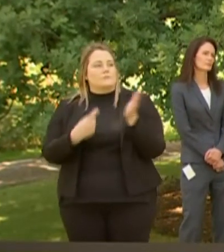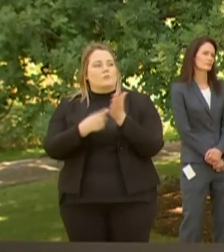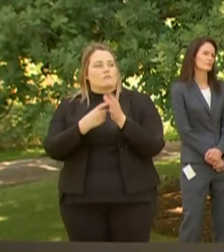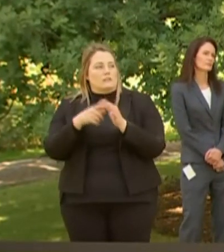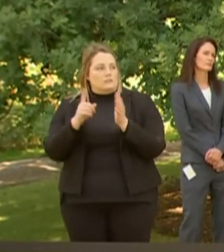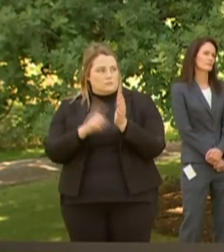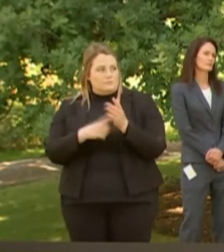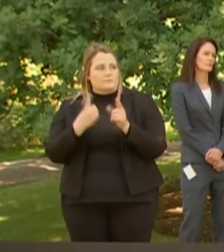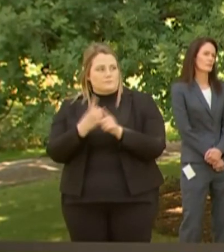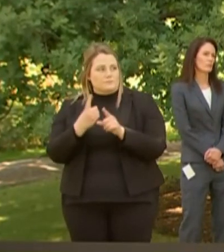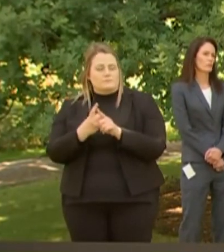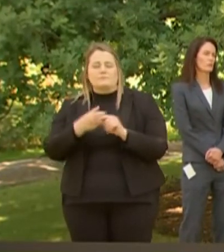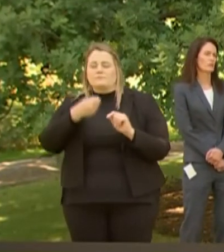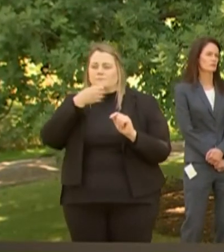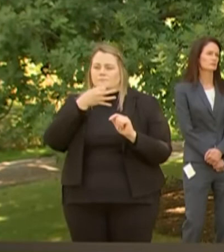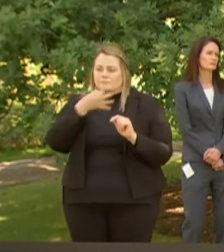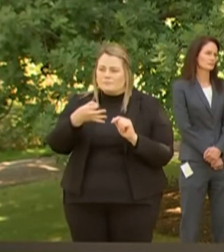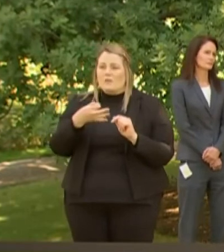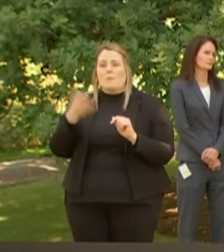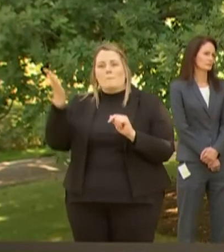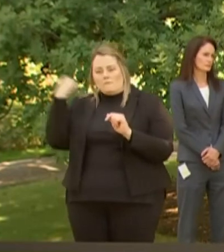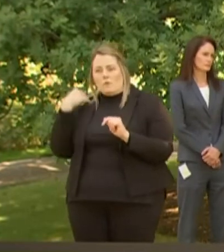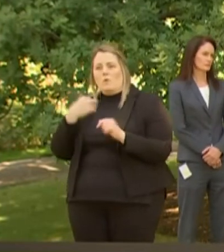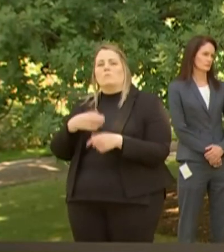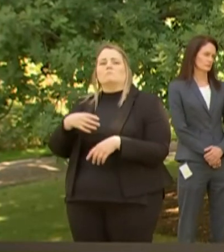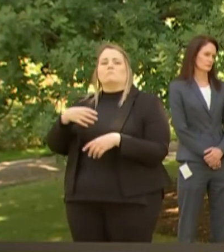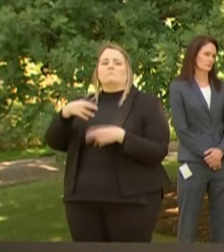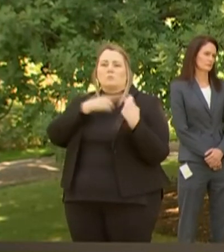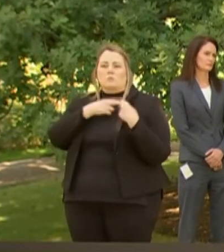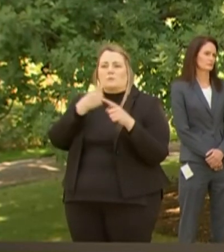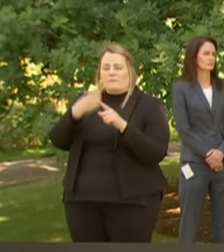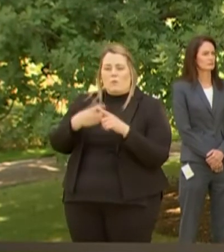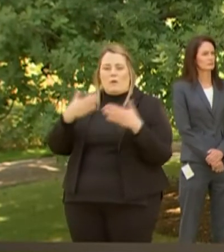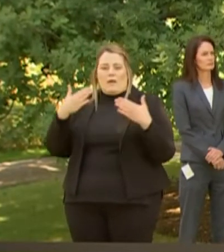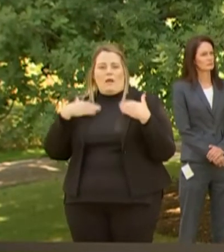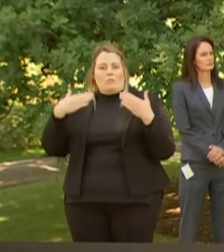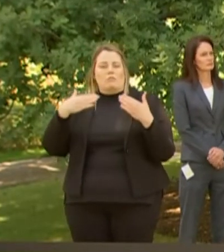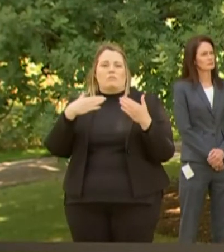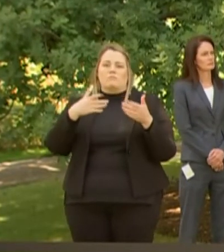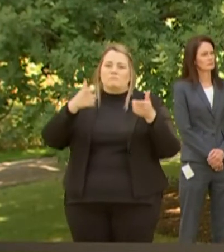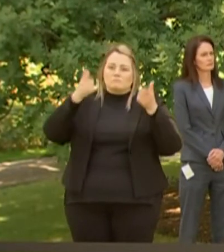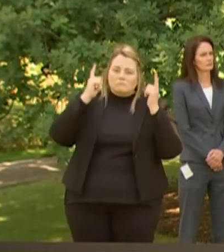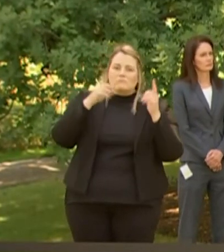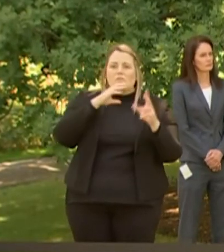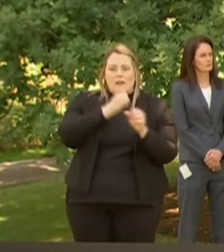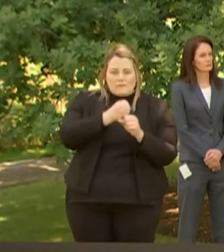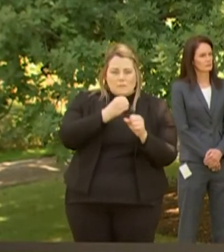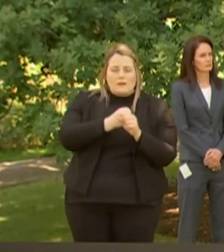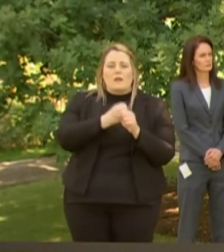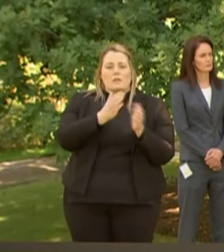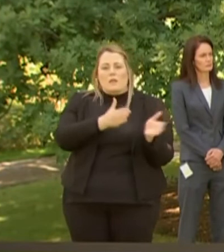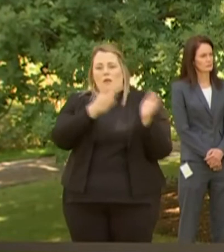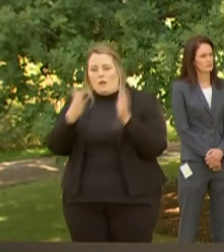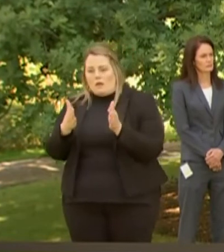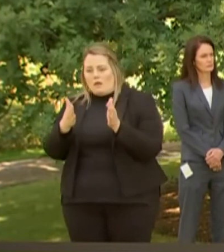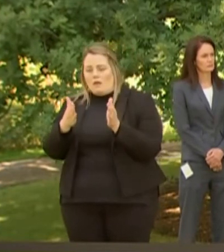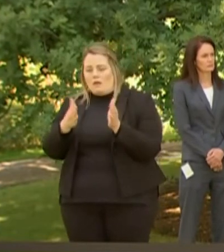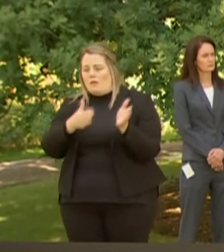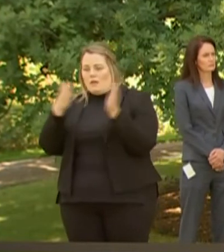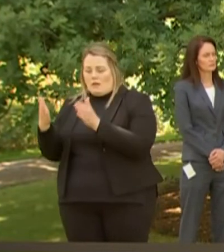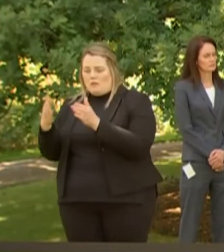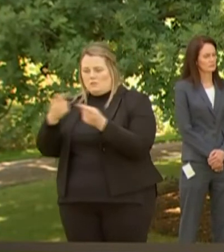Health Department and the Health Minister. Yes. The Department of Justice and the Attorney General. Yes. Now we're with the Police Minister.